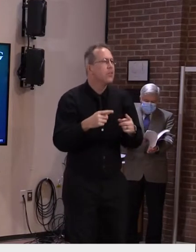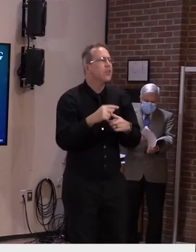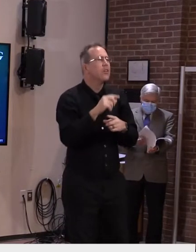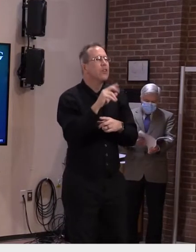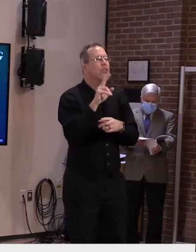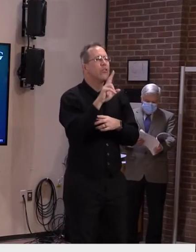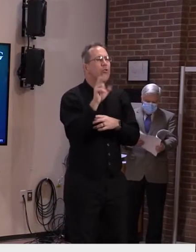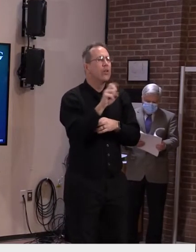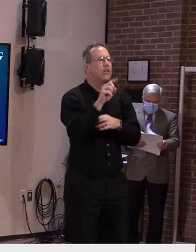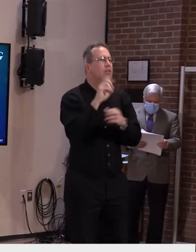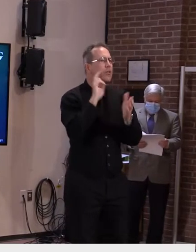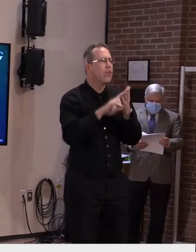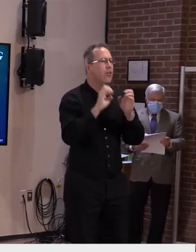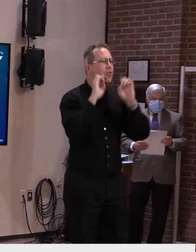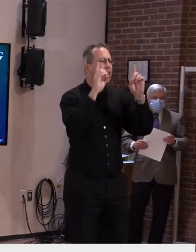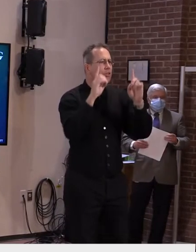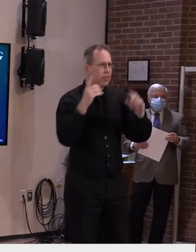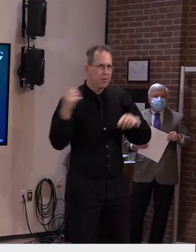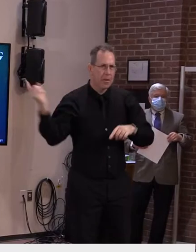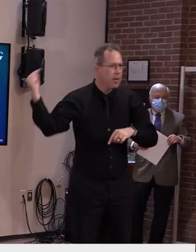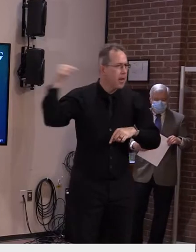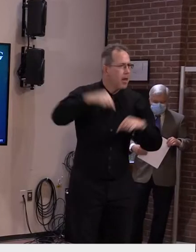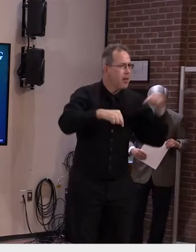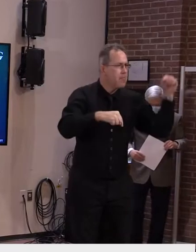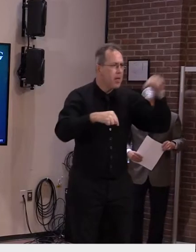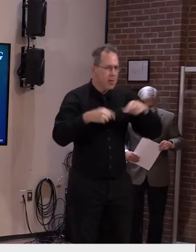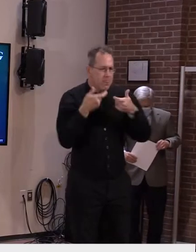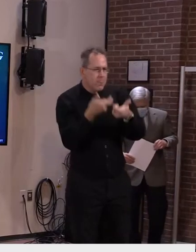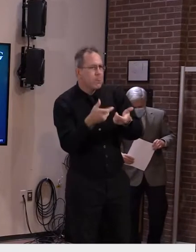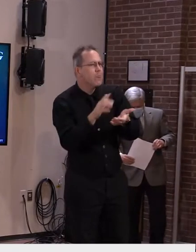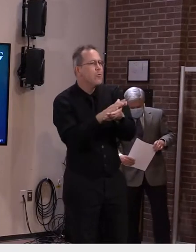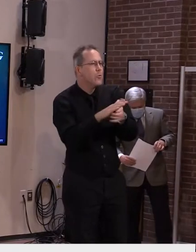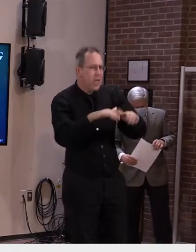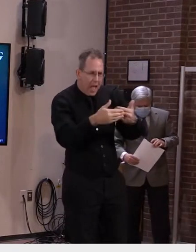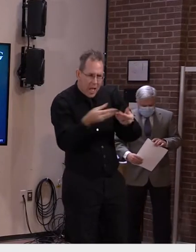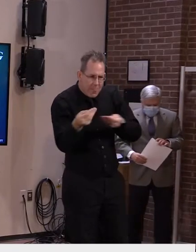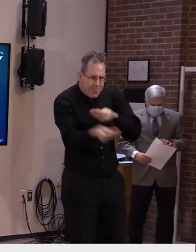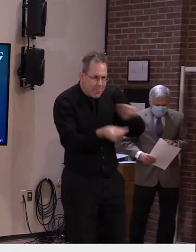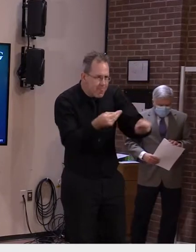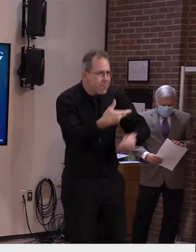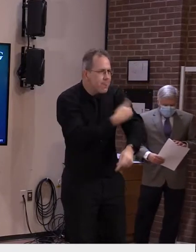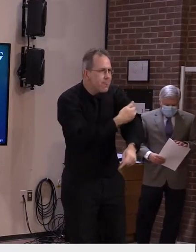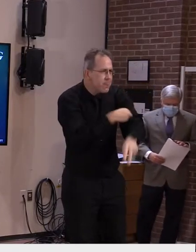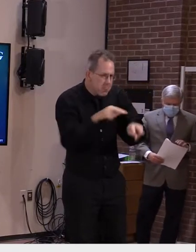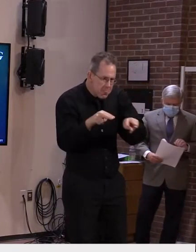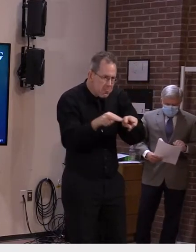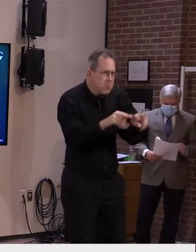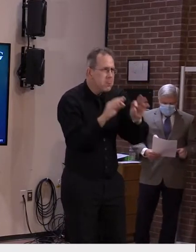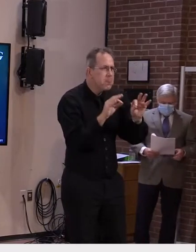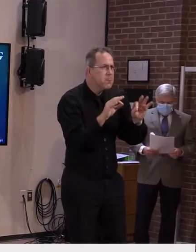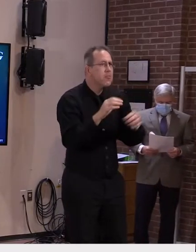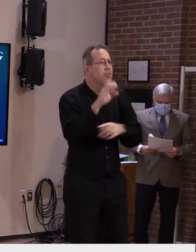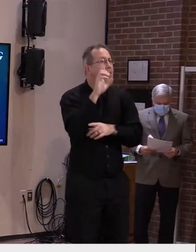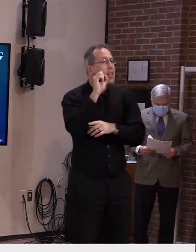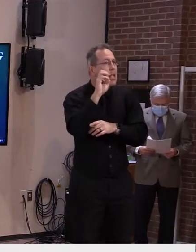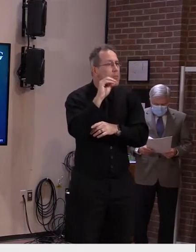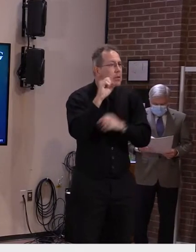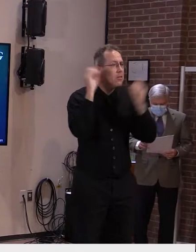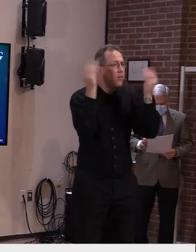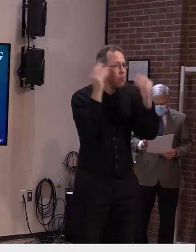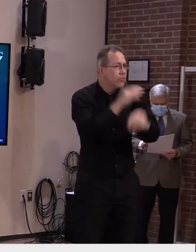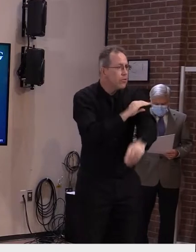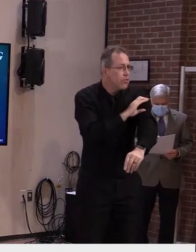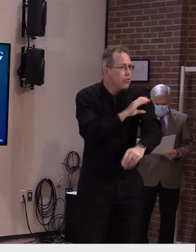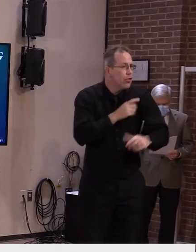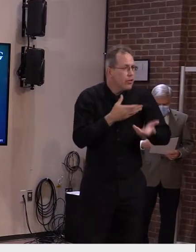The work of the health department staff, the health district employees, EMS staff, school employees, and the many volunteers that were involved made a real strong impression on both